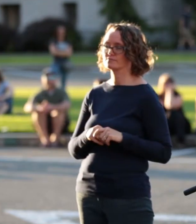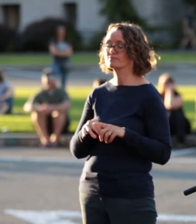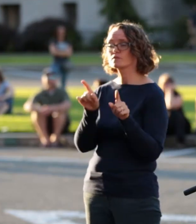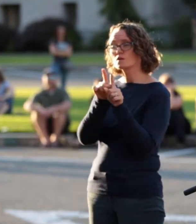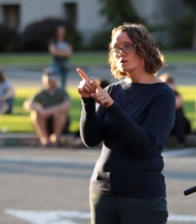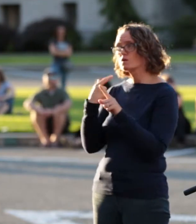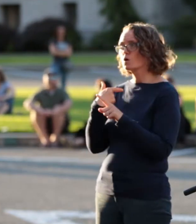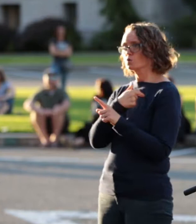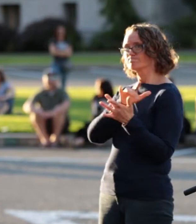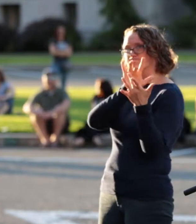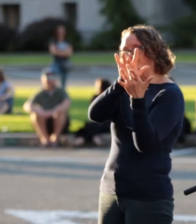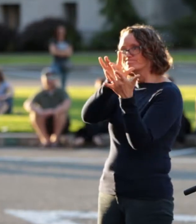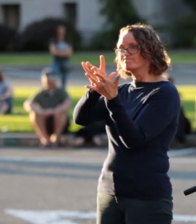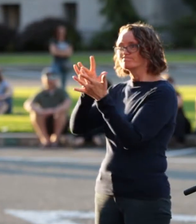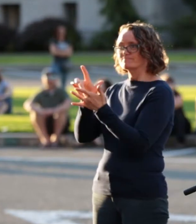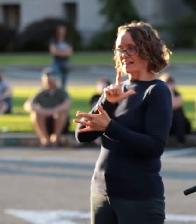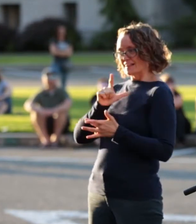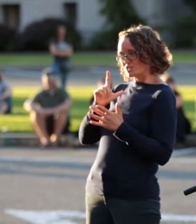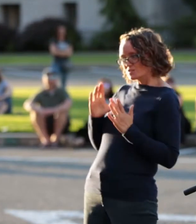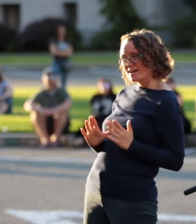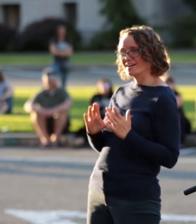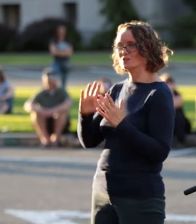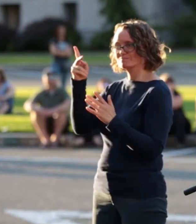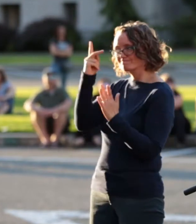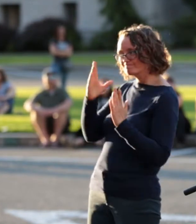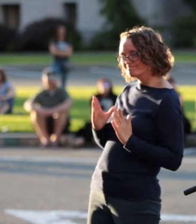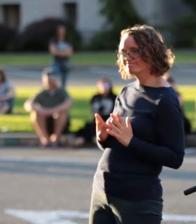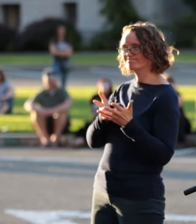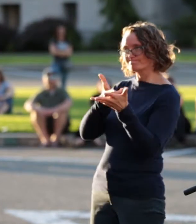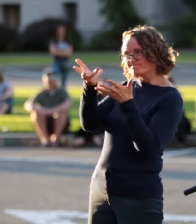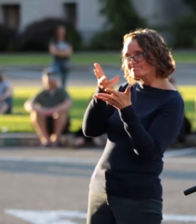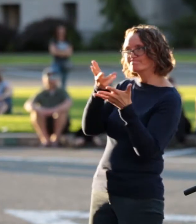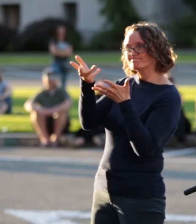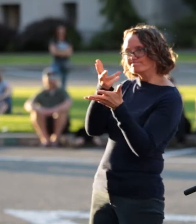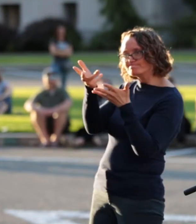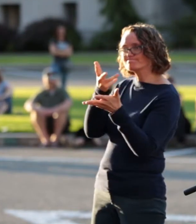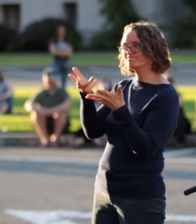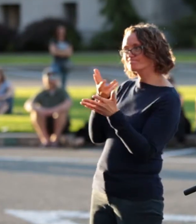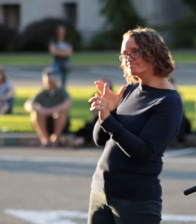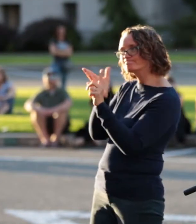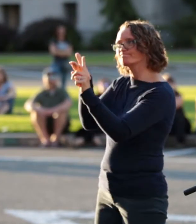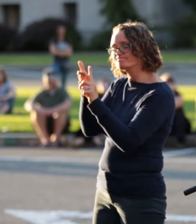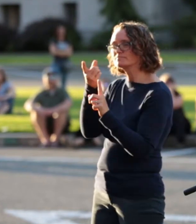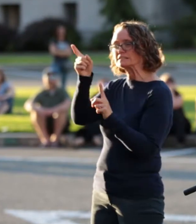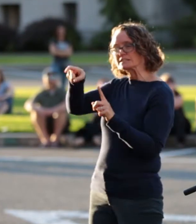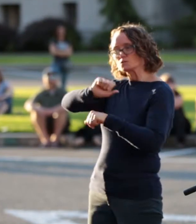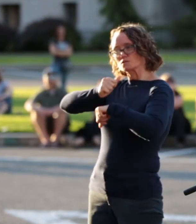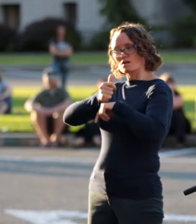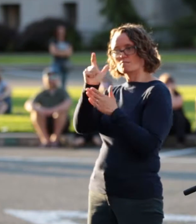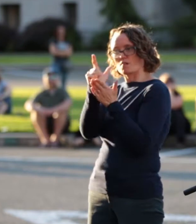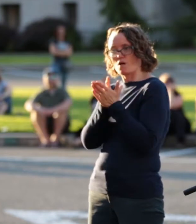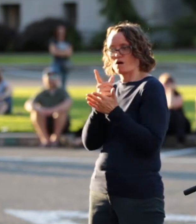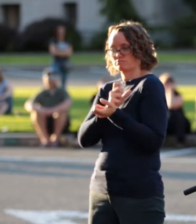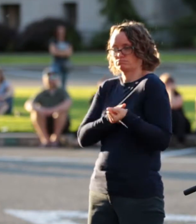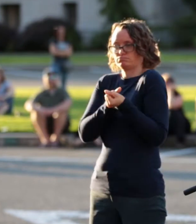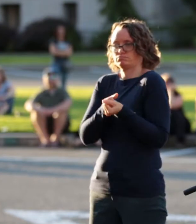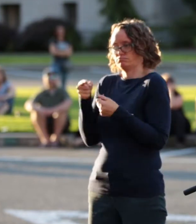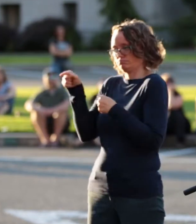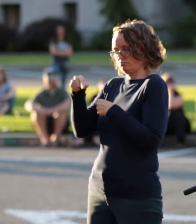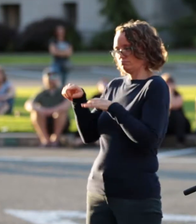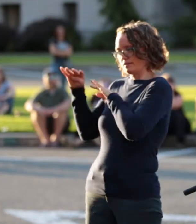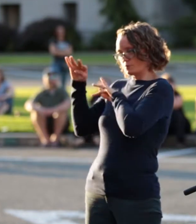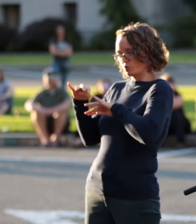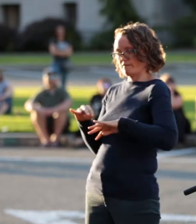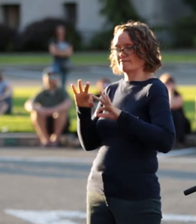that they support and pass legislation that has a positive impact on immigrants in our communities. Members are meeting with different